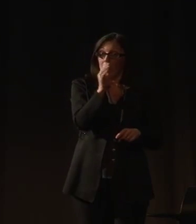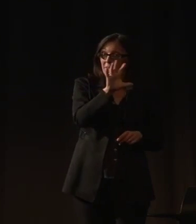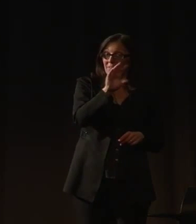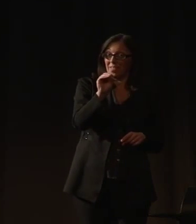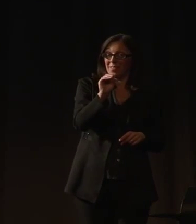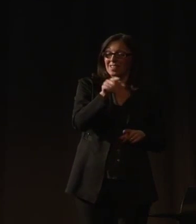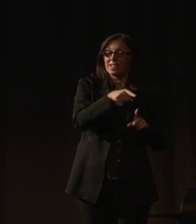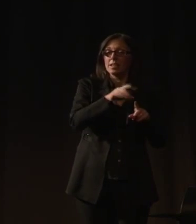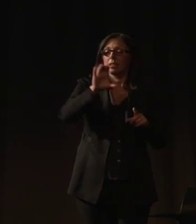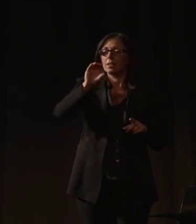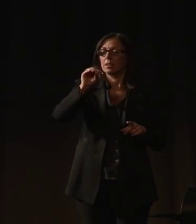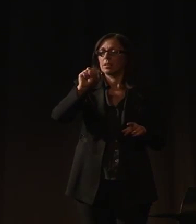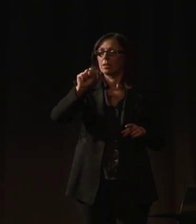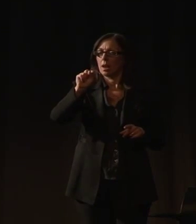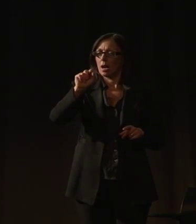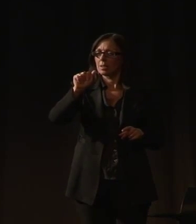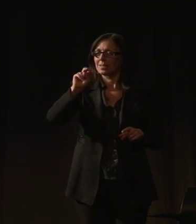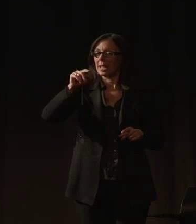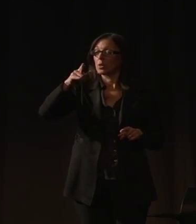Constantinople fell to the Turks.